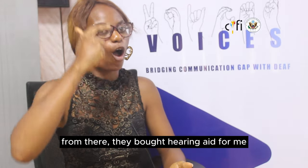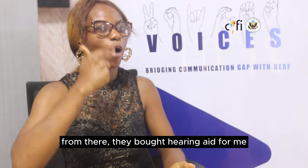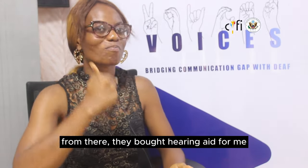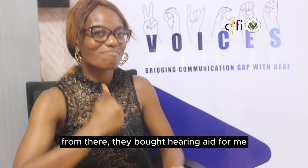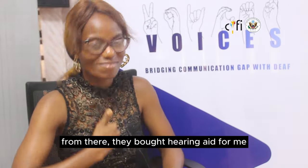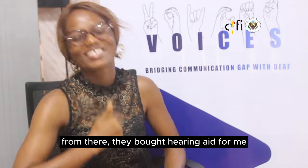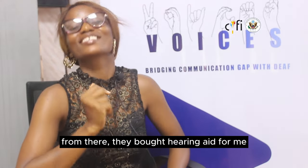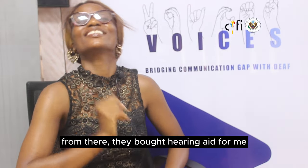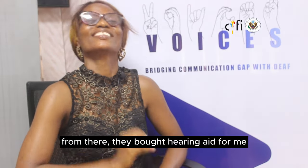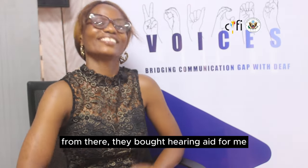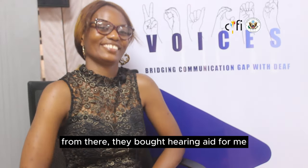from me.